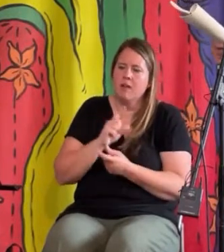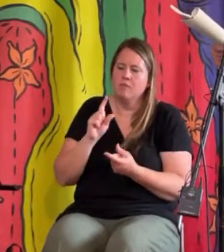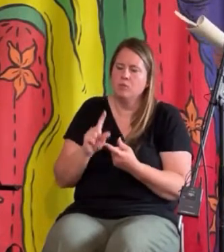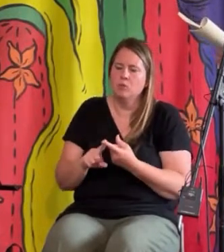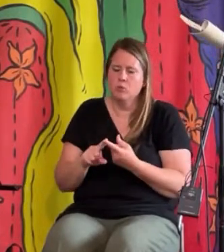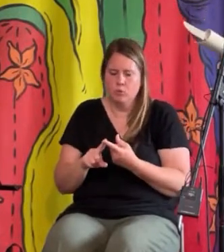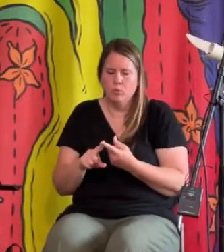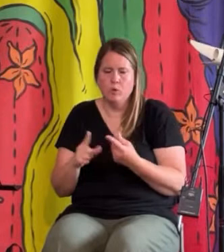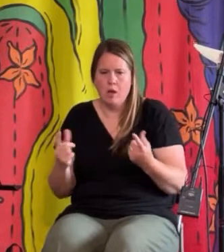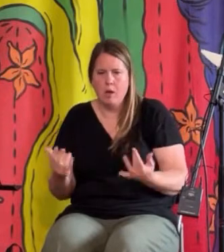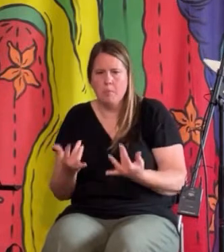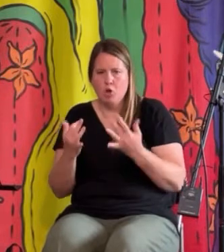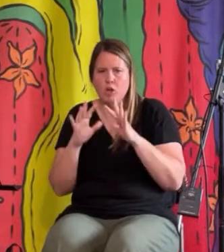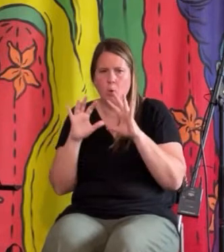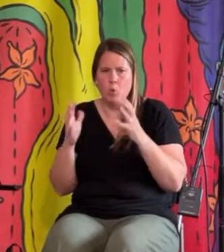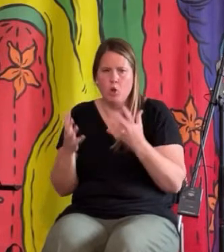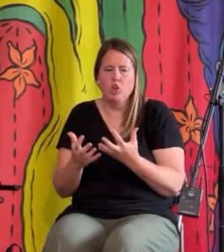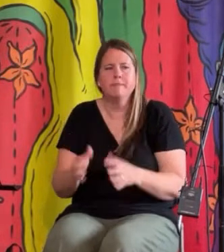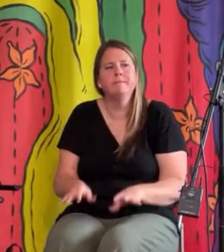world.